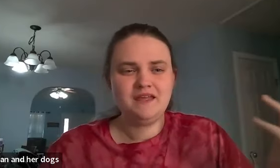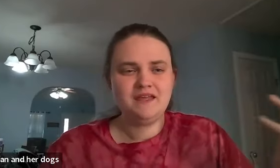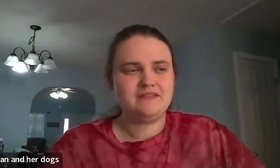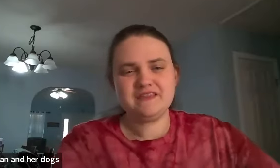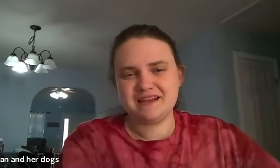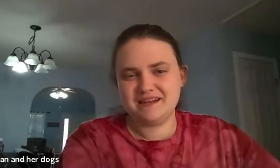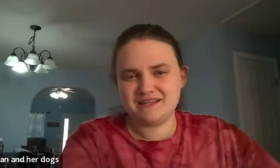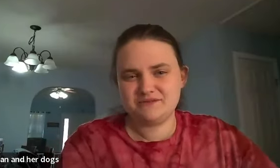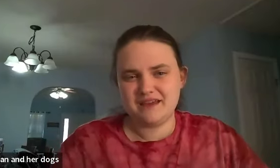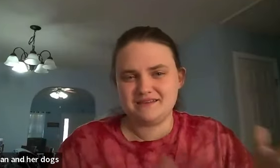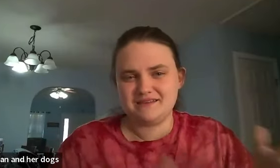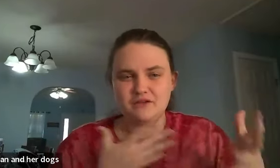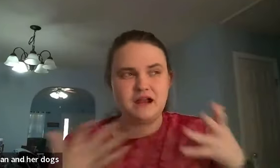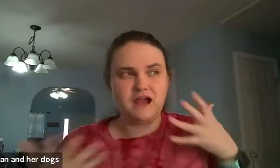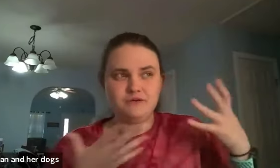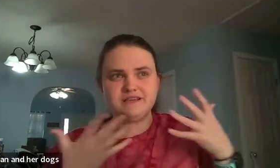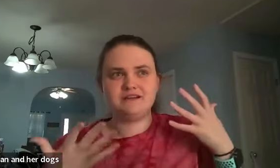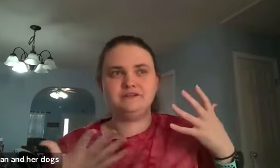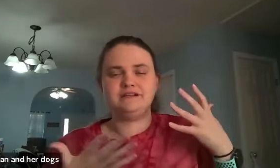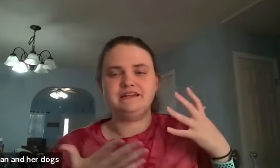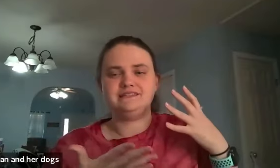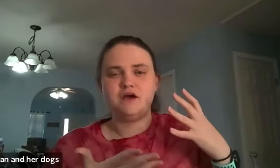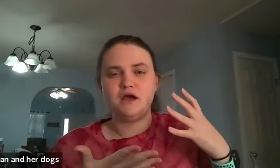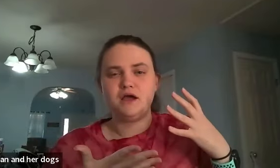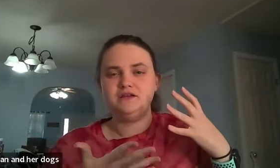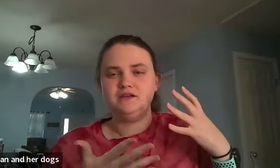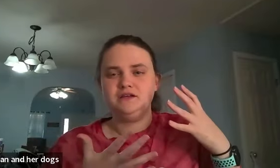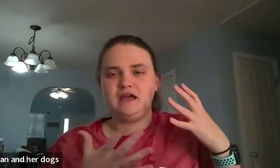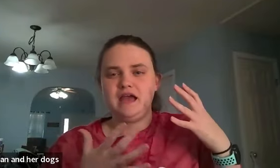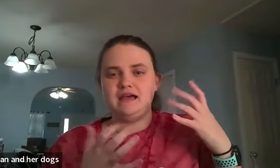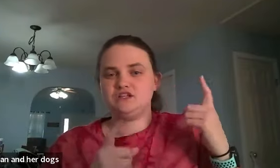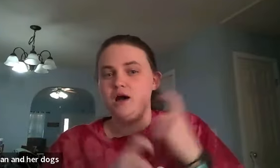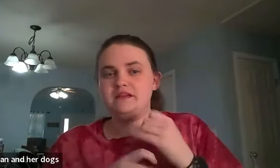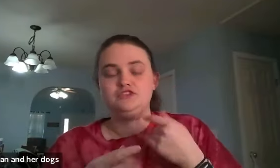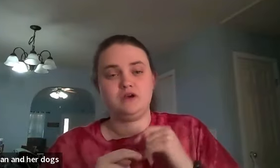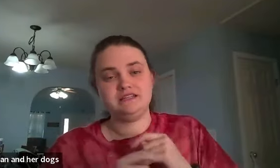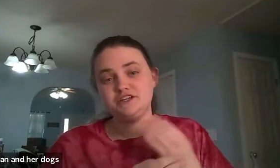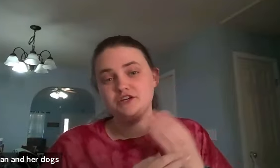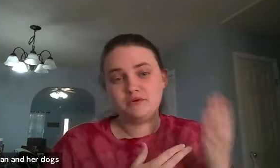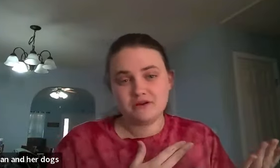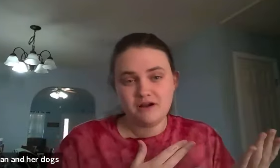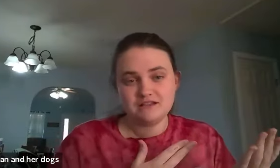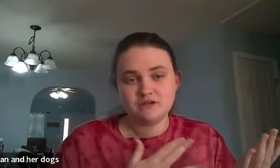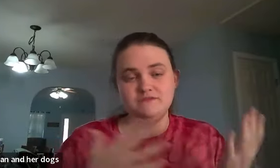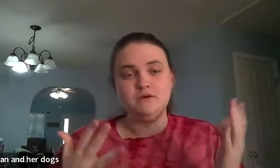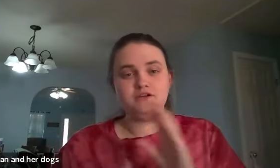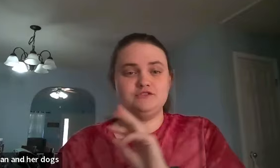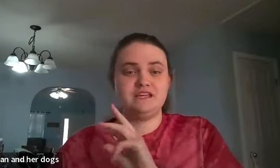the thing that's kind of nice with ASL that I've always kind of learned, it is not as complicated trying to get your point across. So like if you are using an